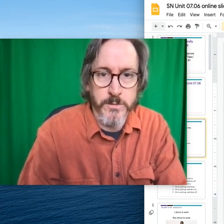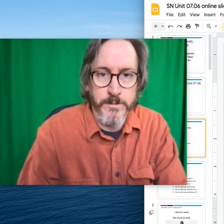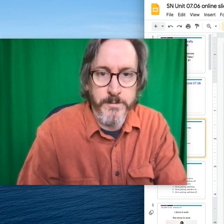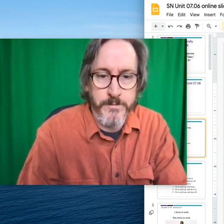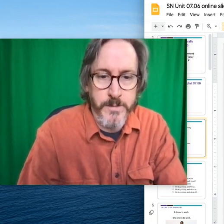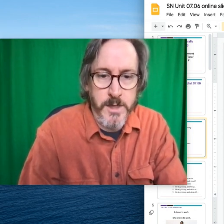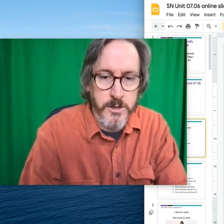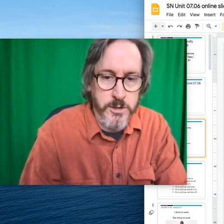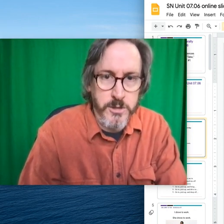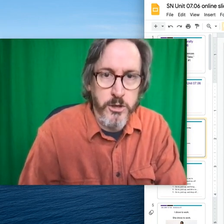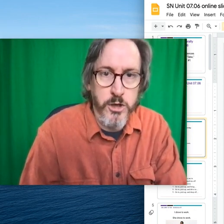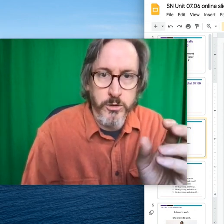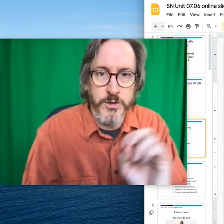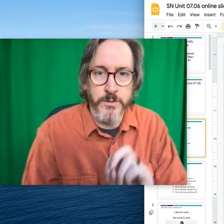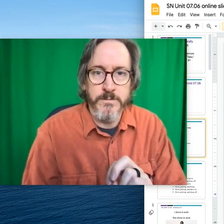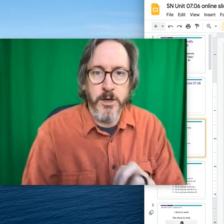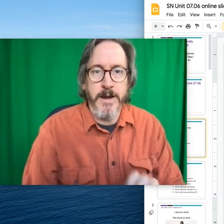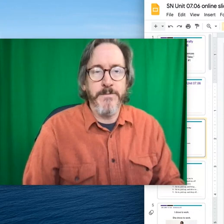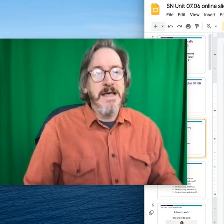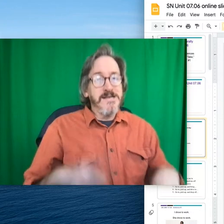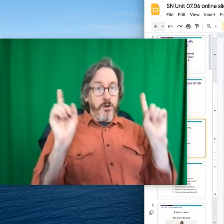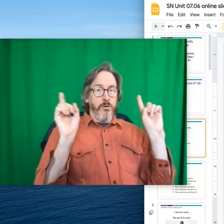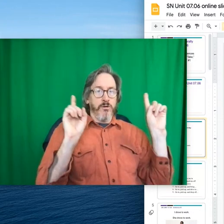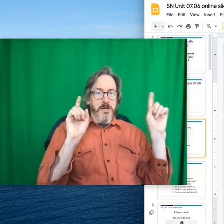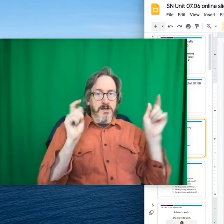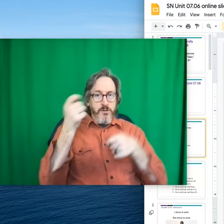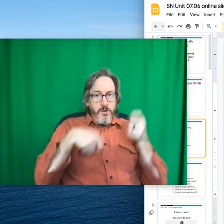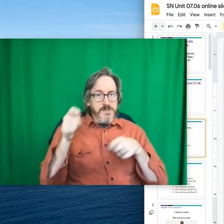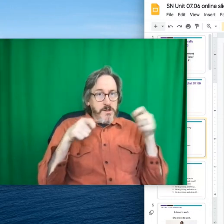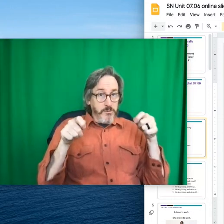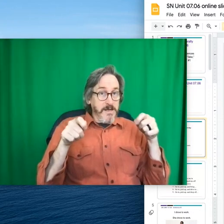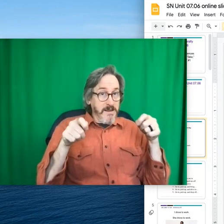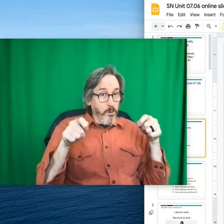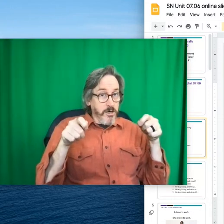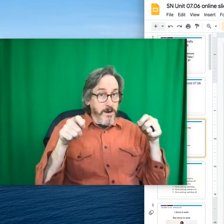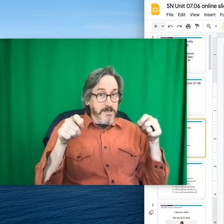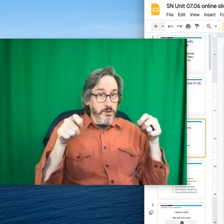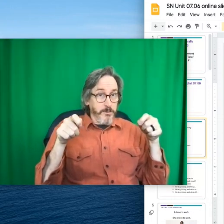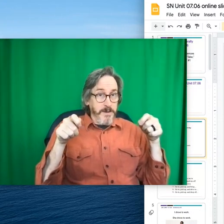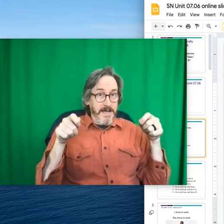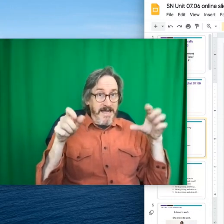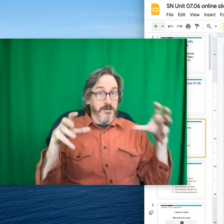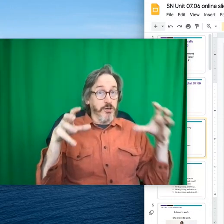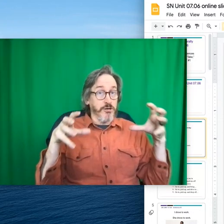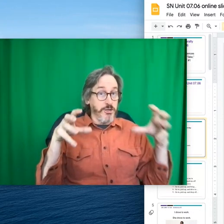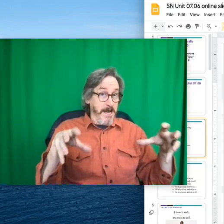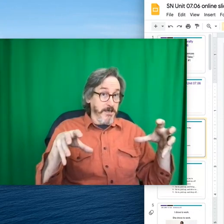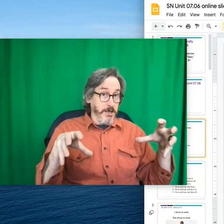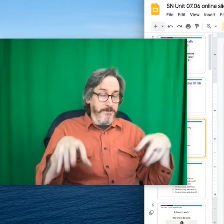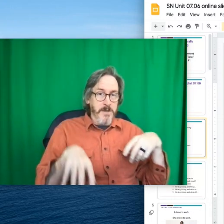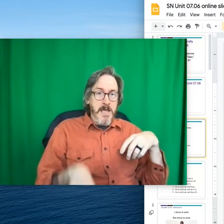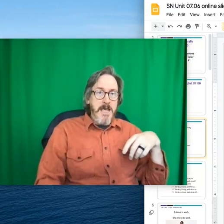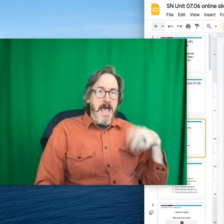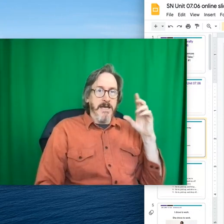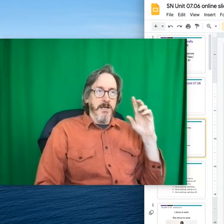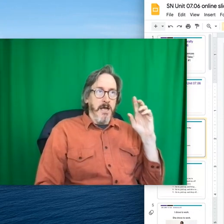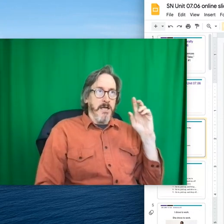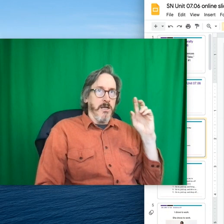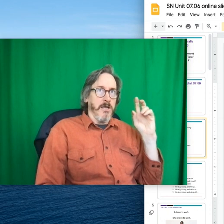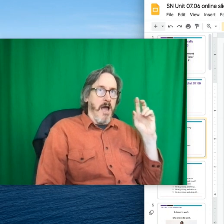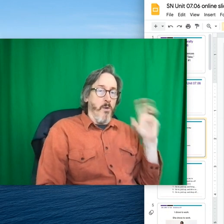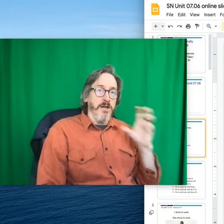to. Go to. All right. So those are the 3 that we're going to be interchanging.